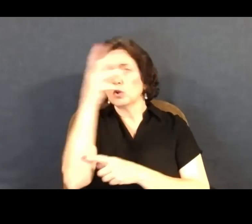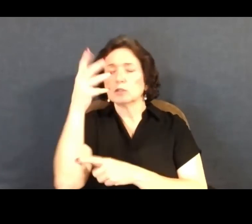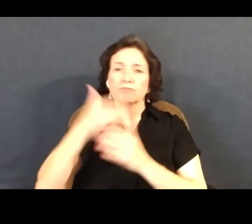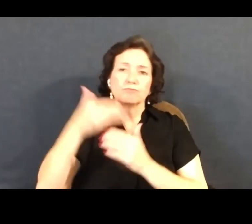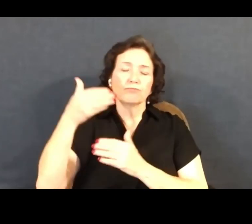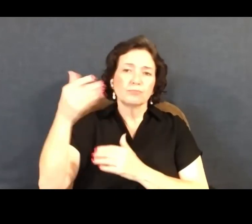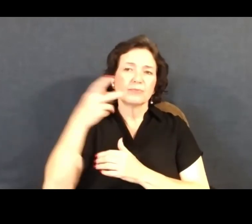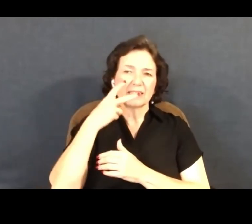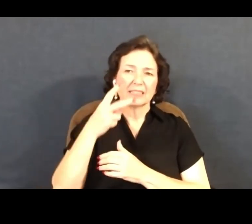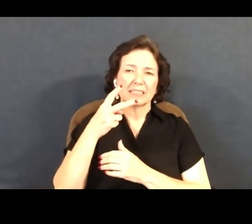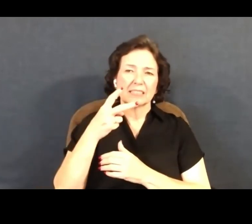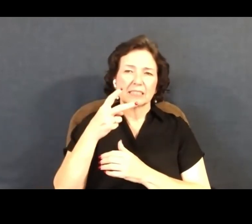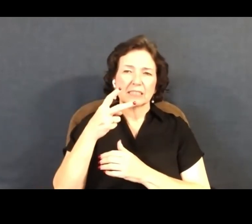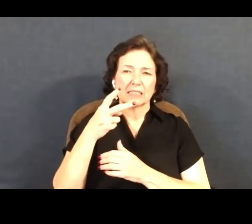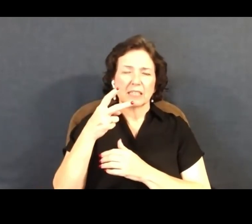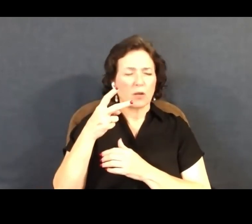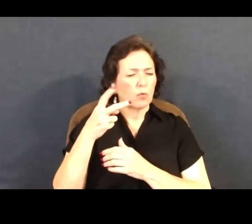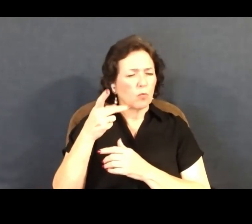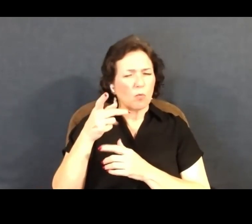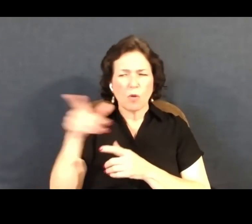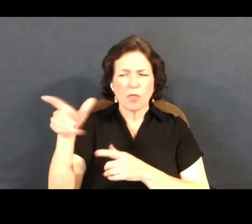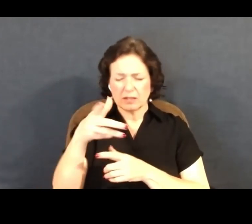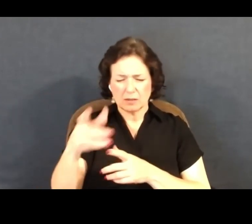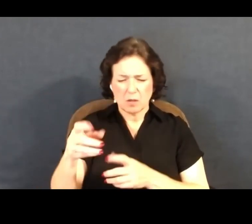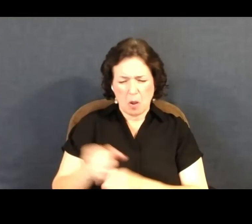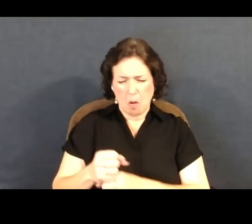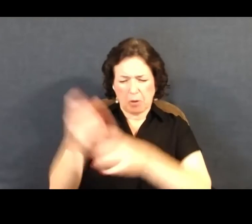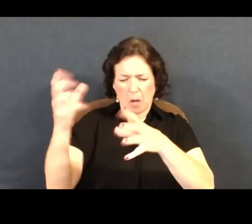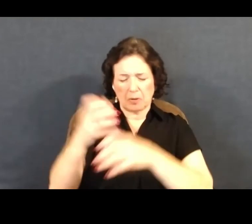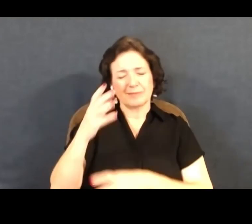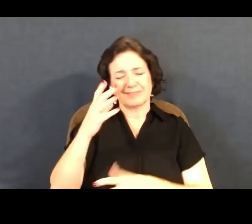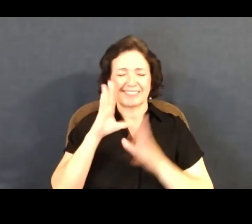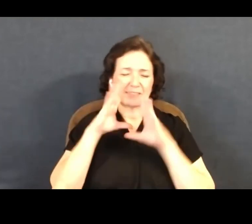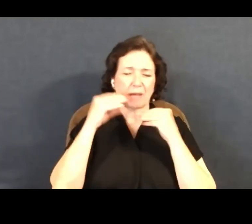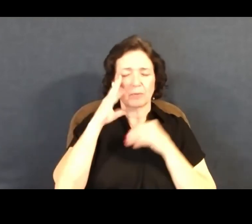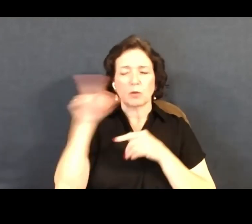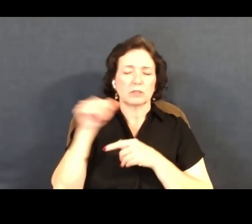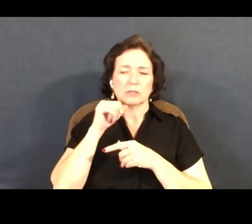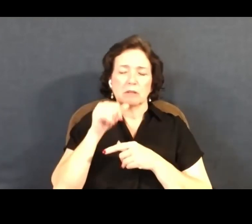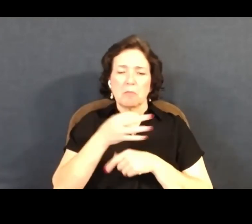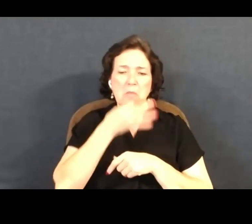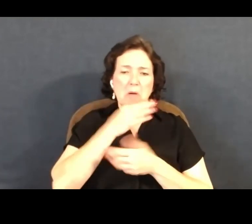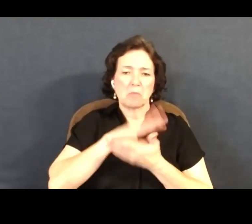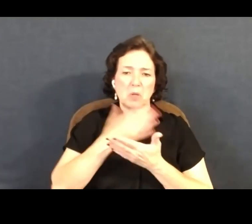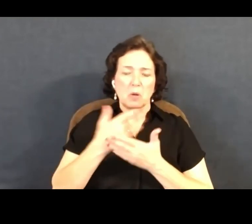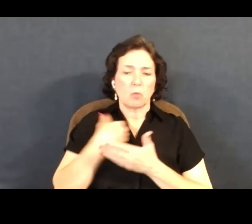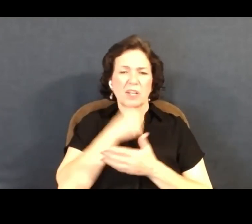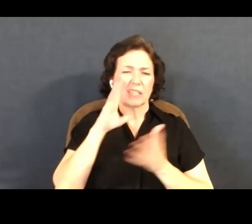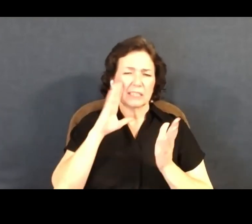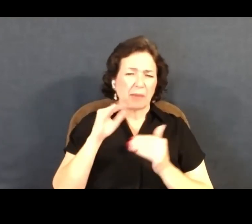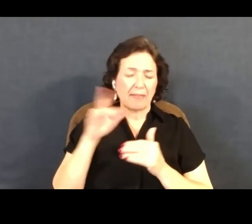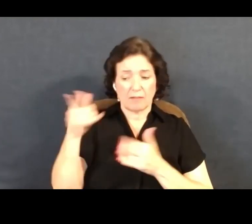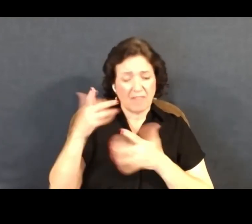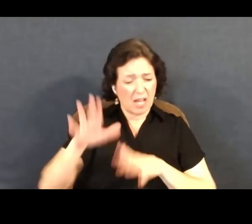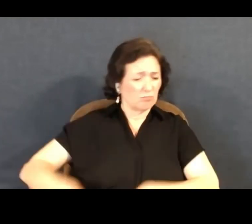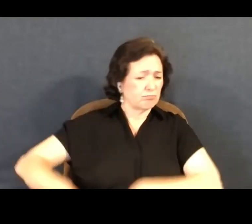see those kettles in there all blown up and kind of smile, because Grandma just wasn't much of a cook. We didn't expect too much from her. She'd raised a